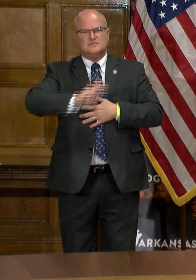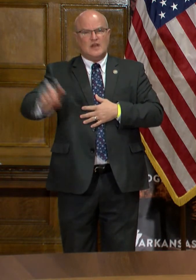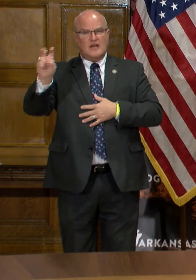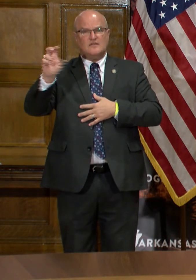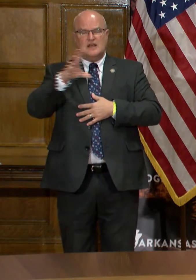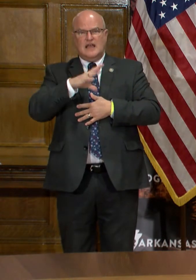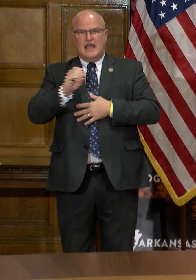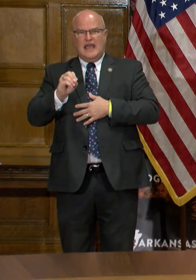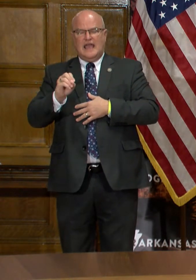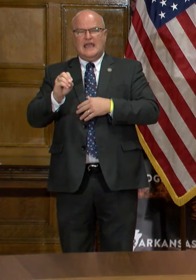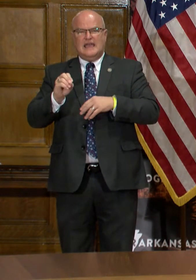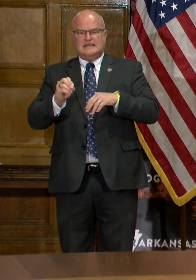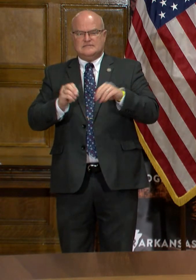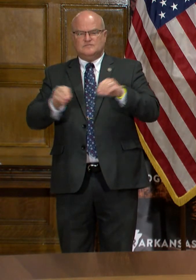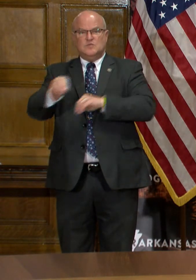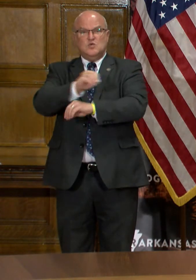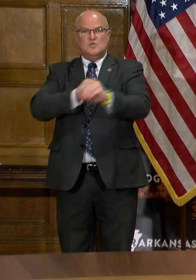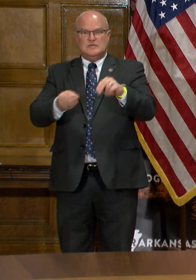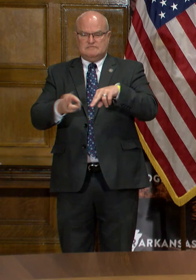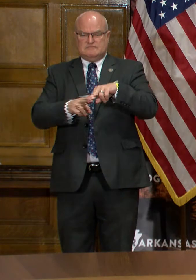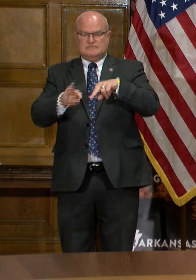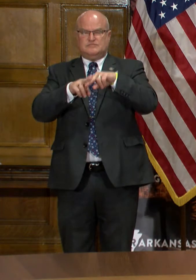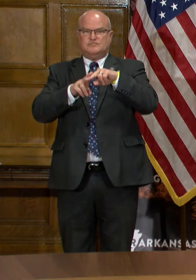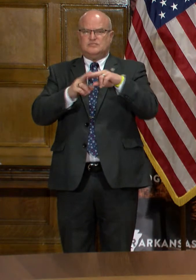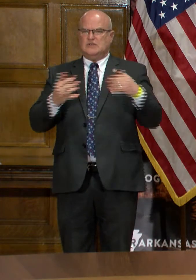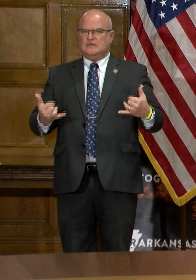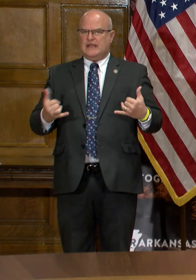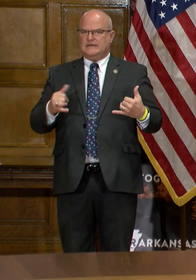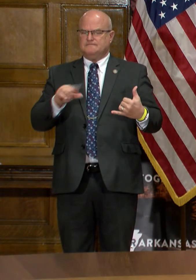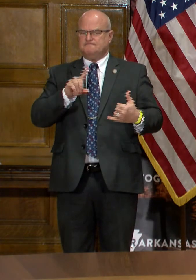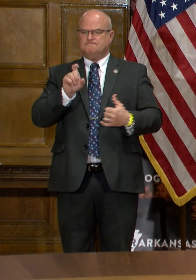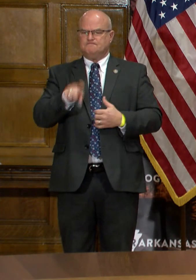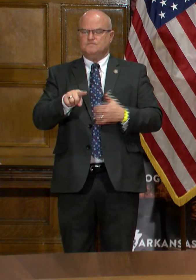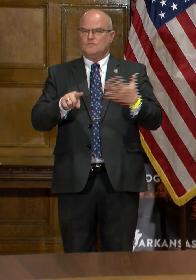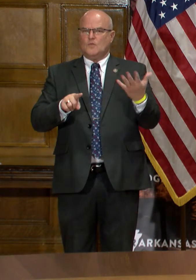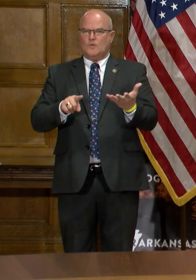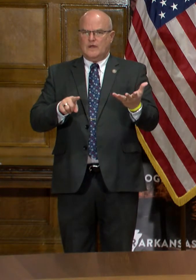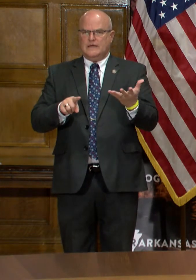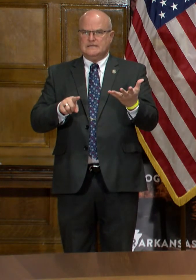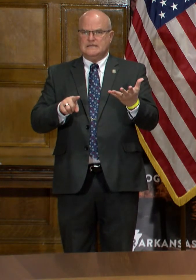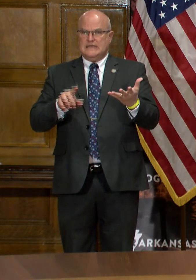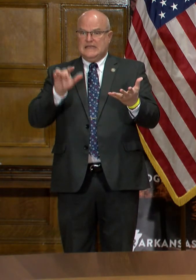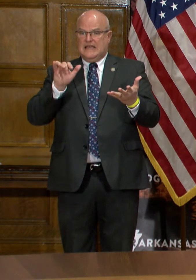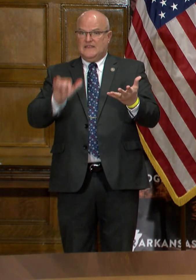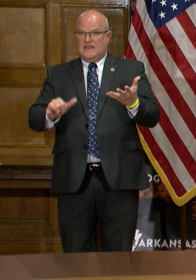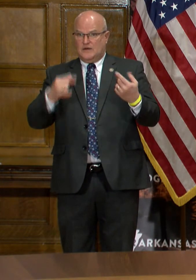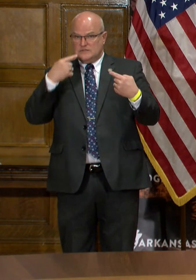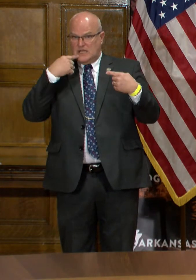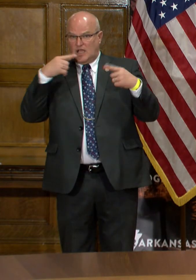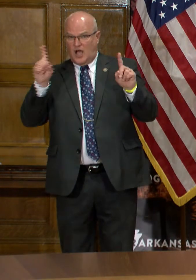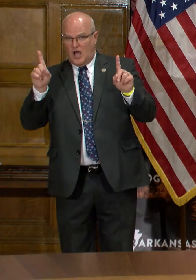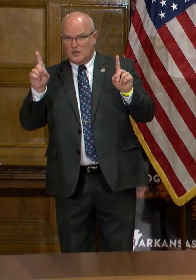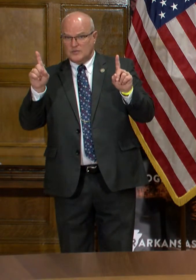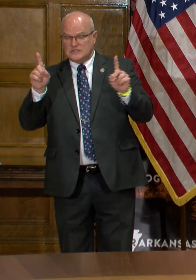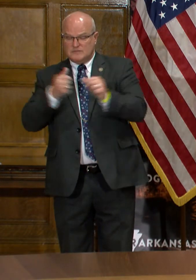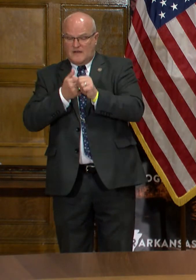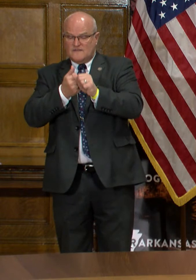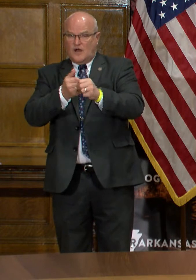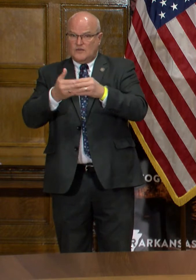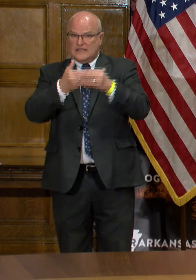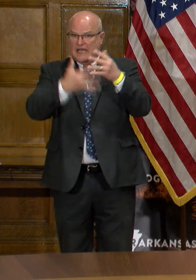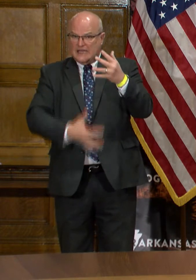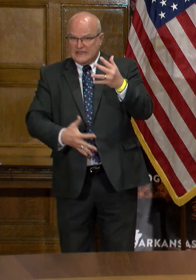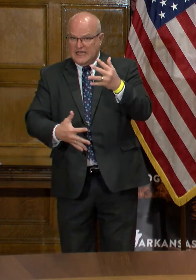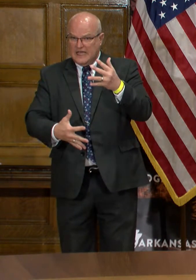is movement and increased movement. And the question is whether the movement was accomplished by following the